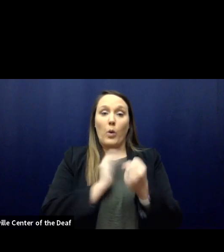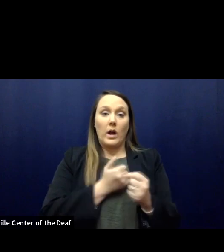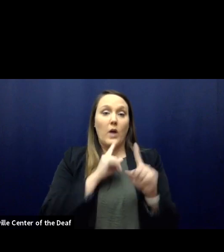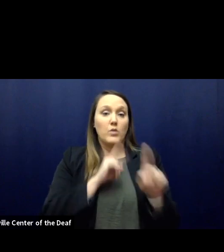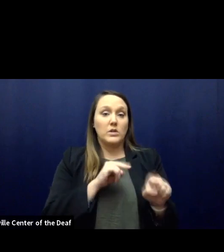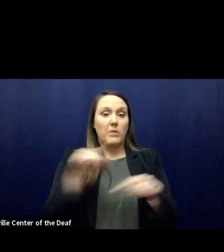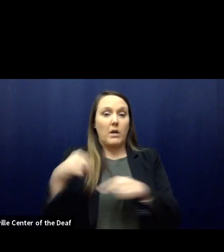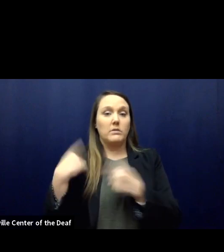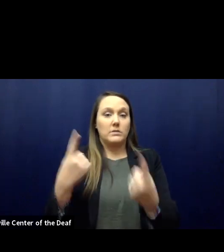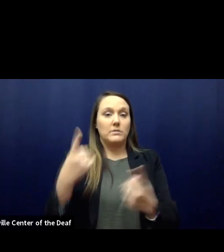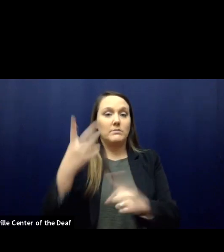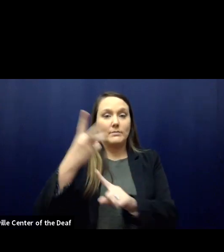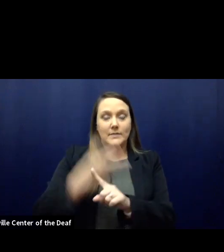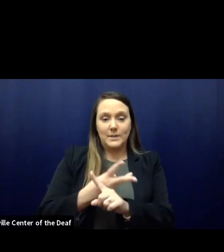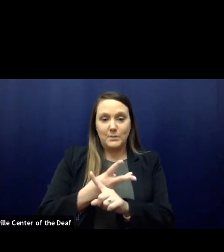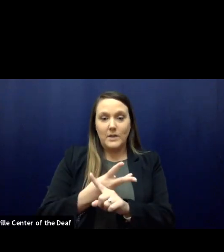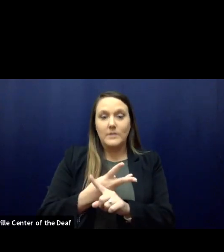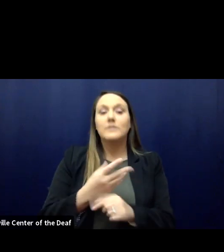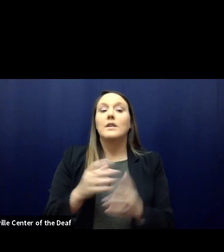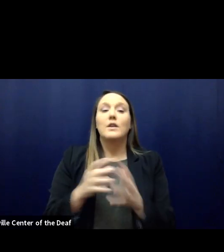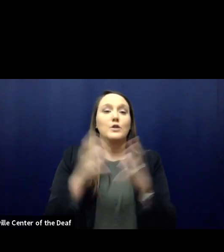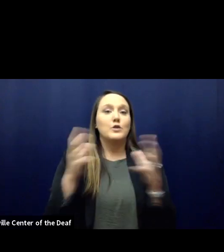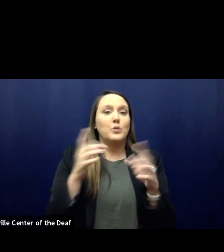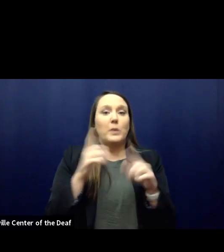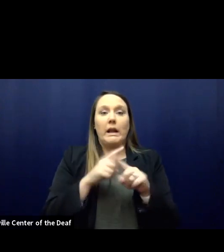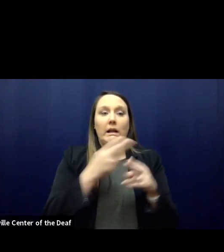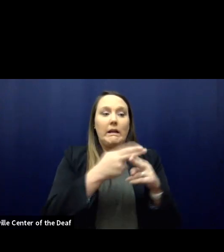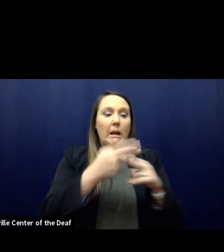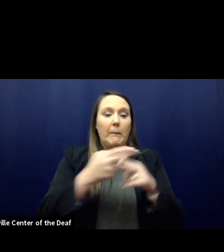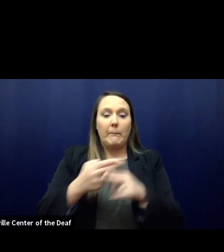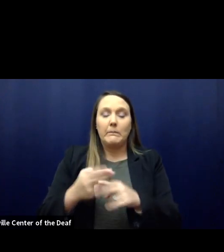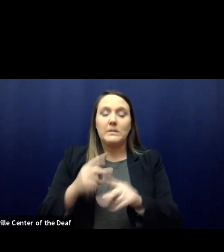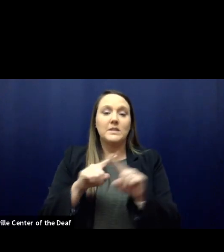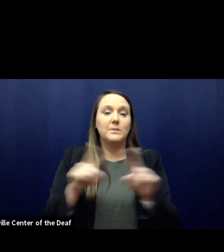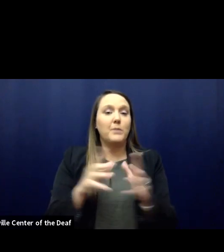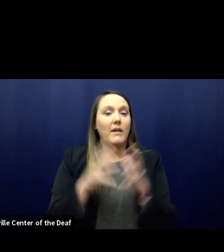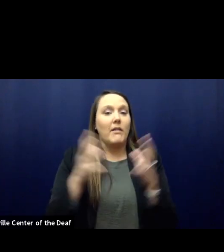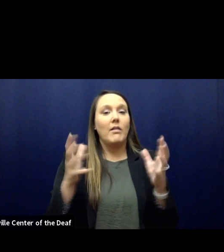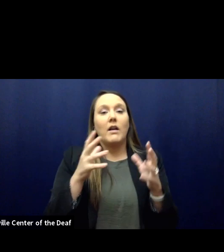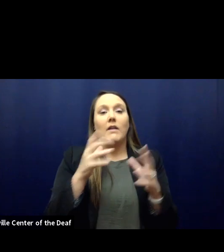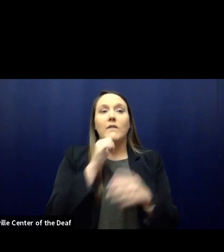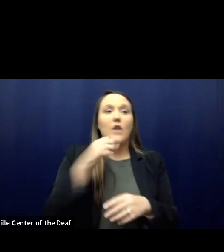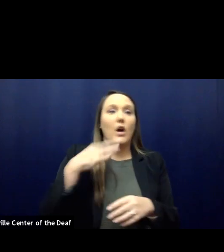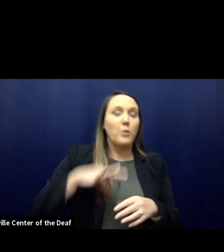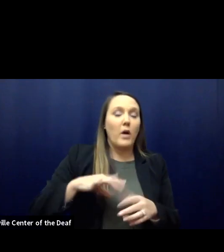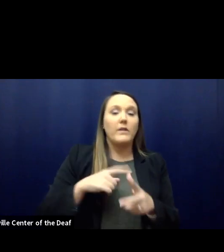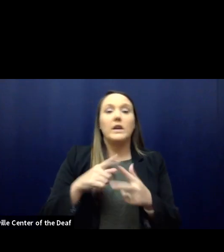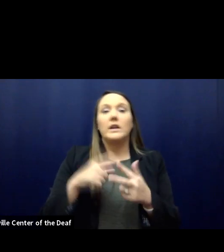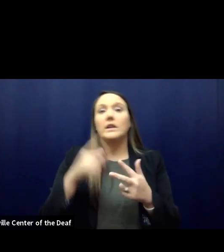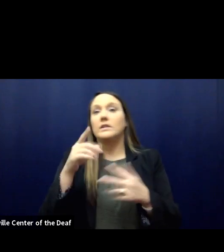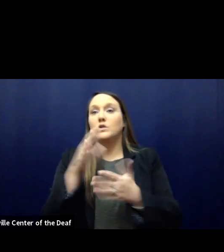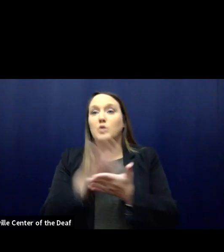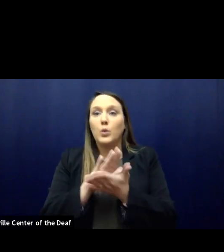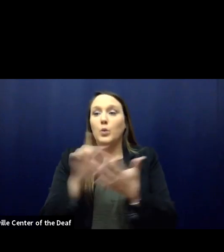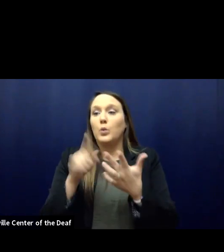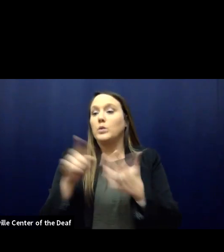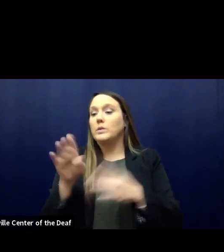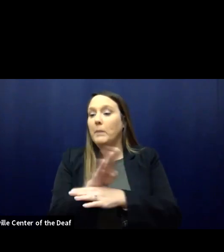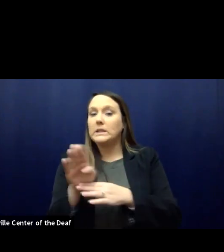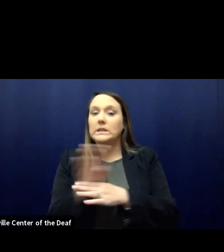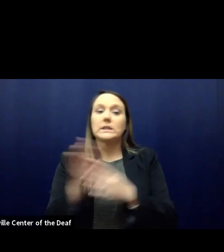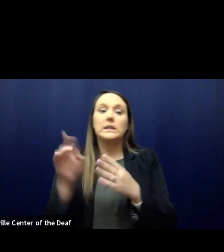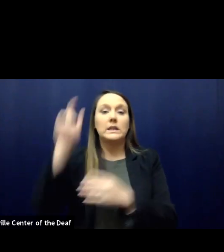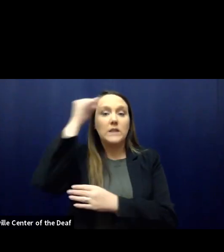6 months. There are too many to name individually, but numerous nonprofits, schools, businesses, government